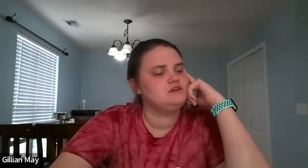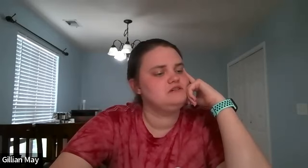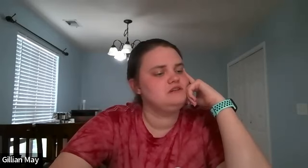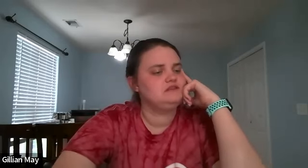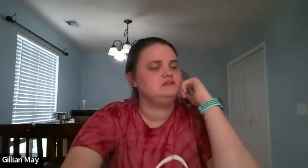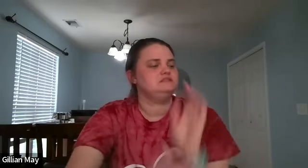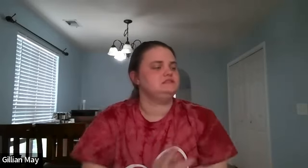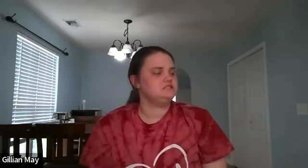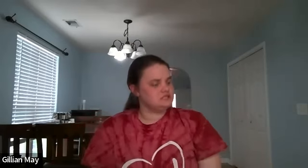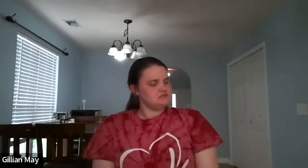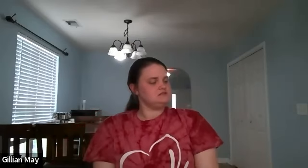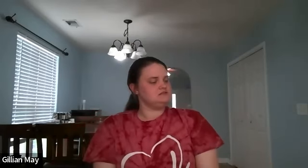trying to think. Let's see. I